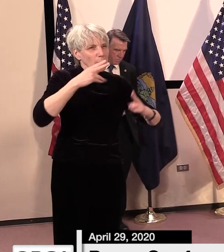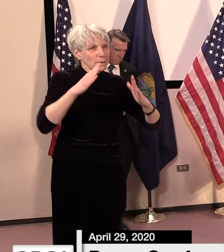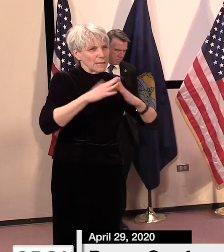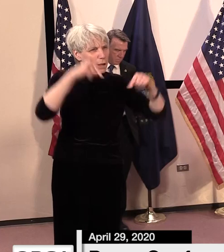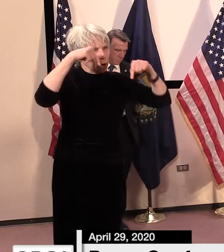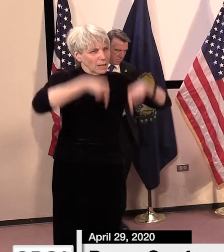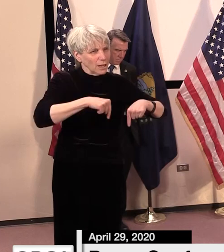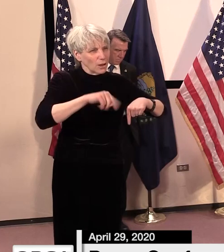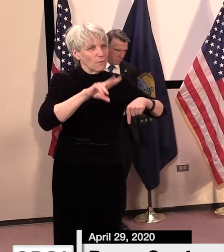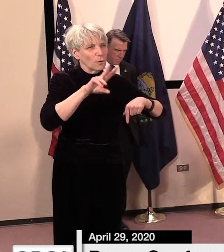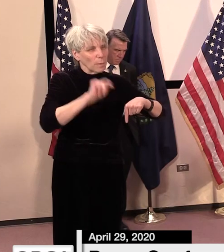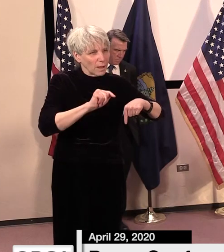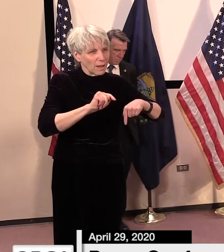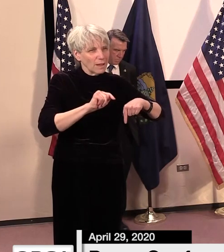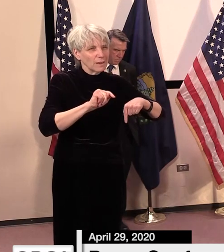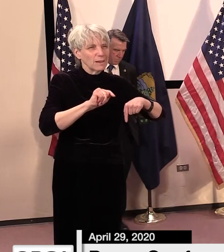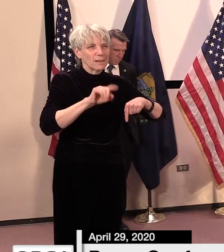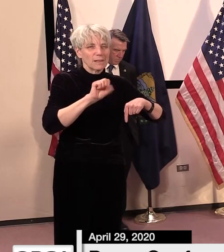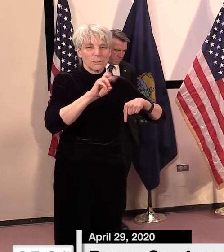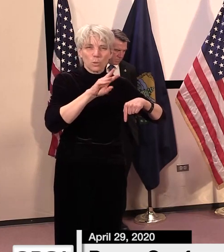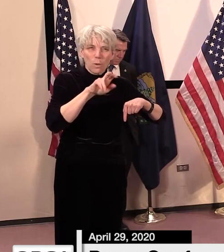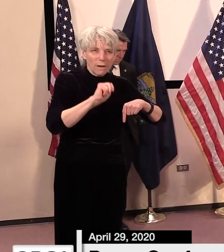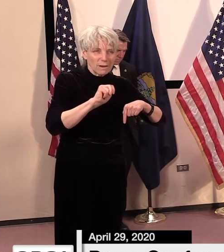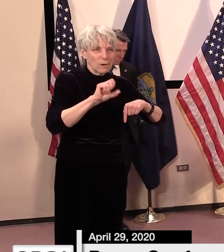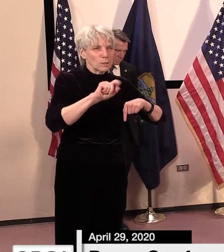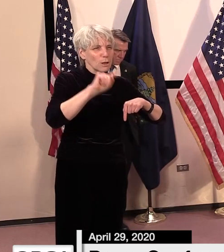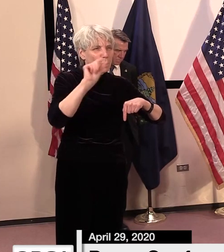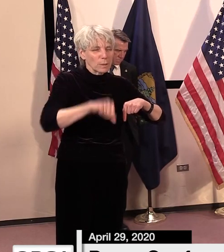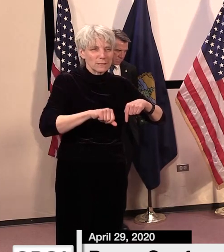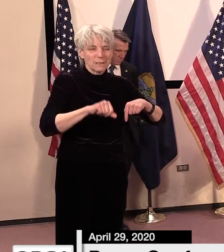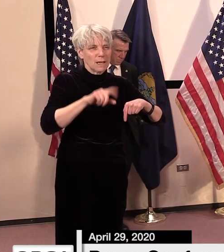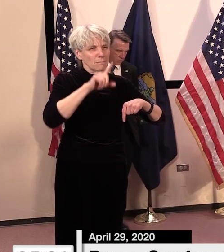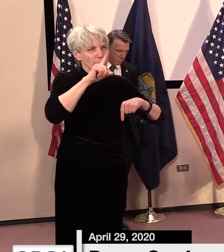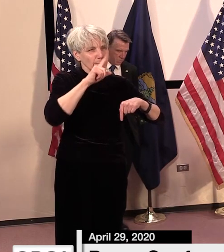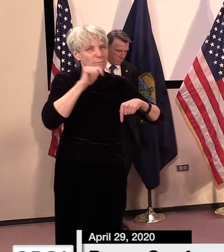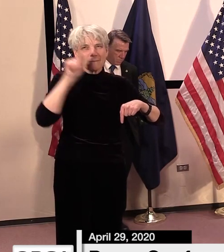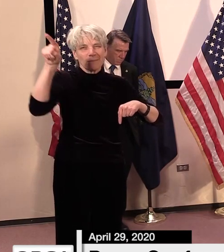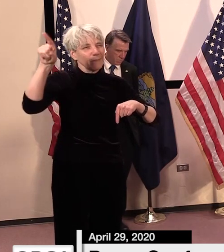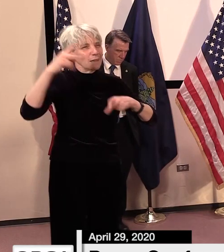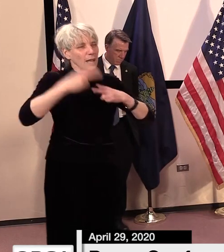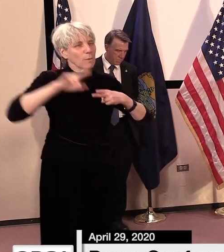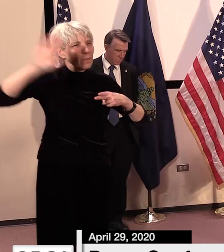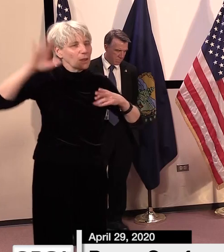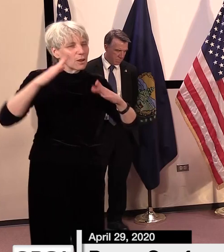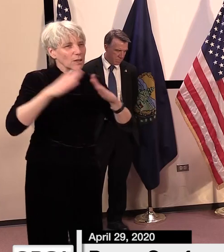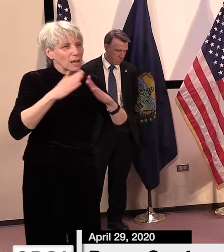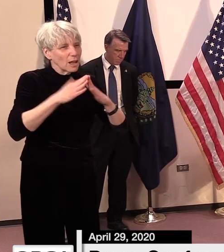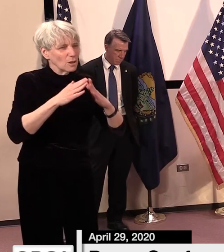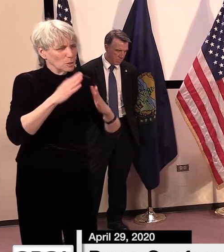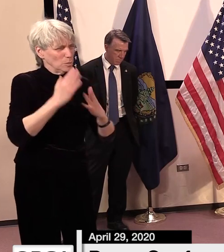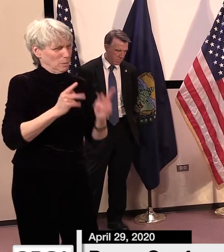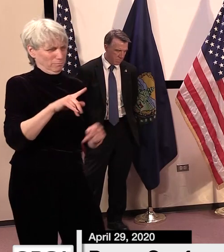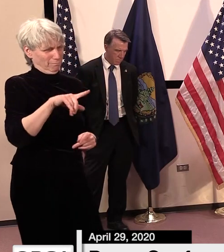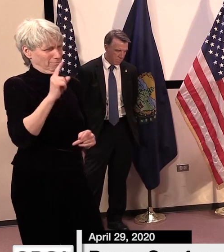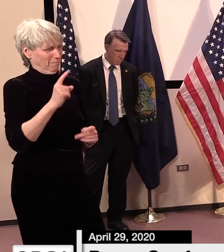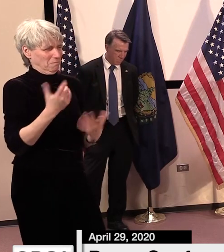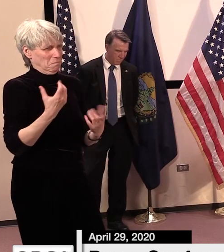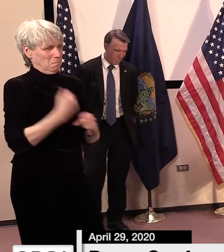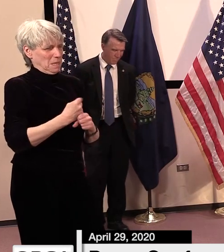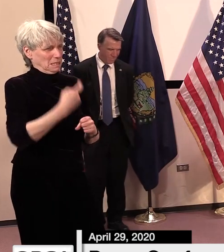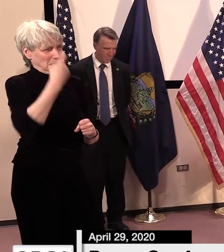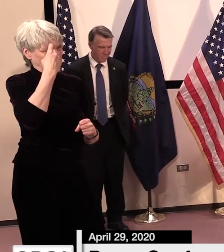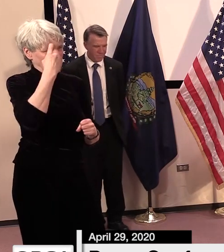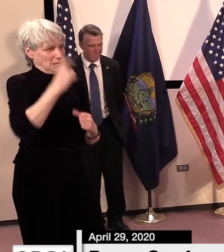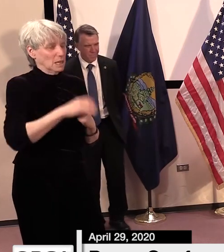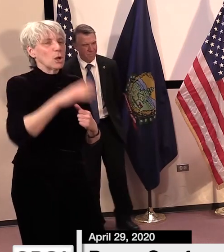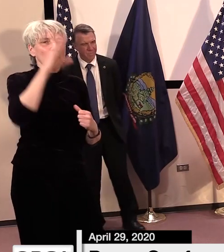first responders have told me recently they believe the COVID death numbers are off. They note that a lot of people under medical care